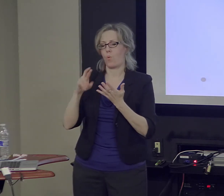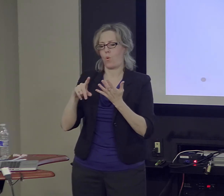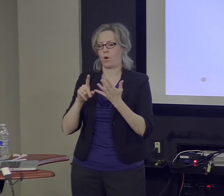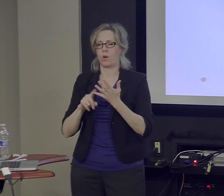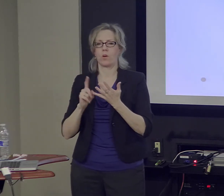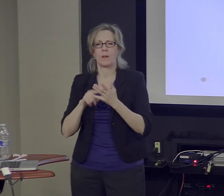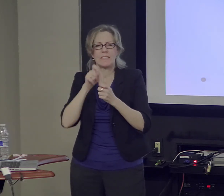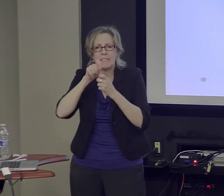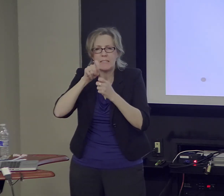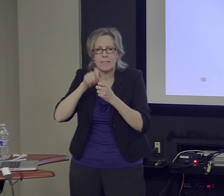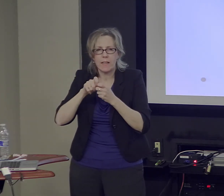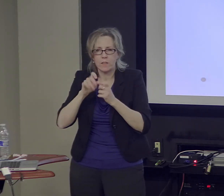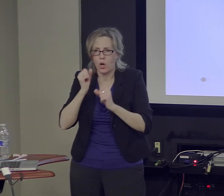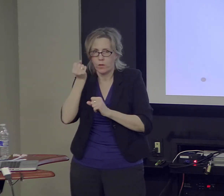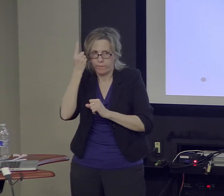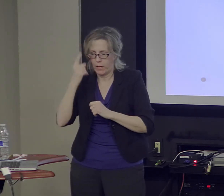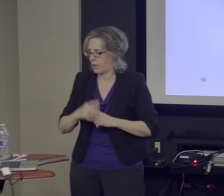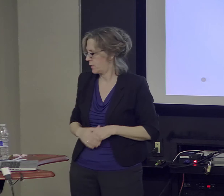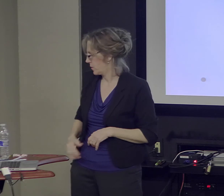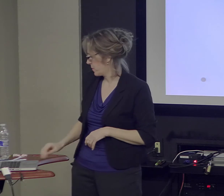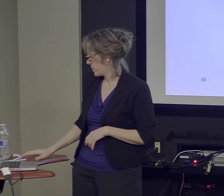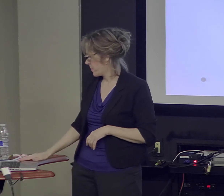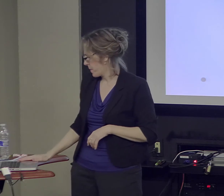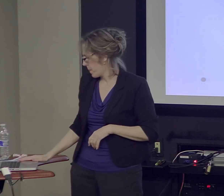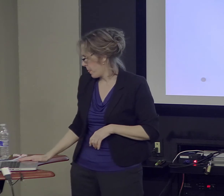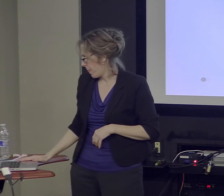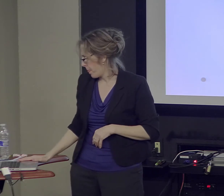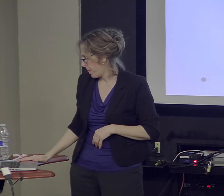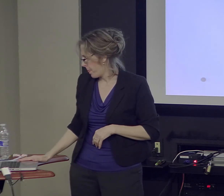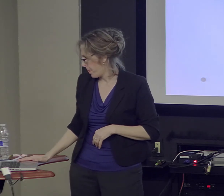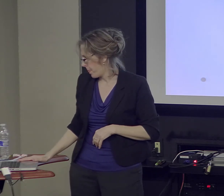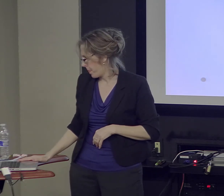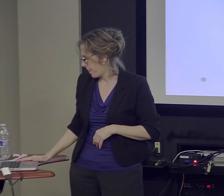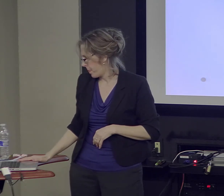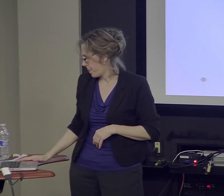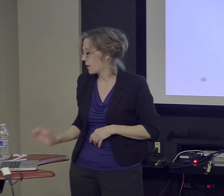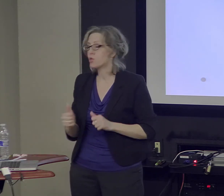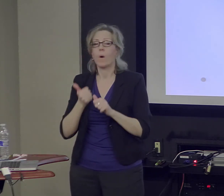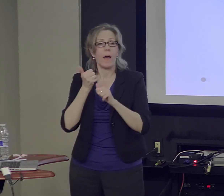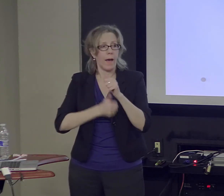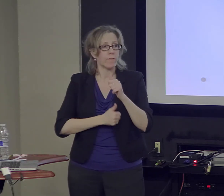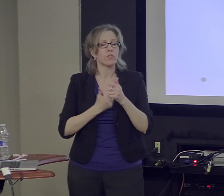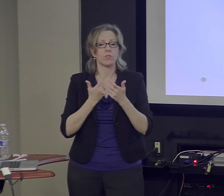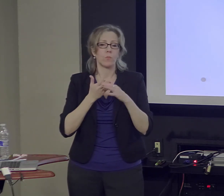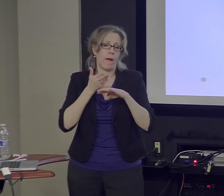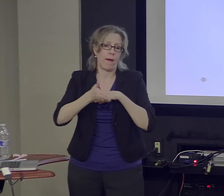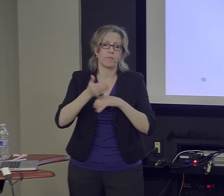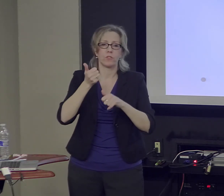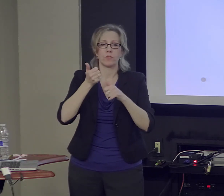and just to provide a little bit more information about the last two clips. One of them is more detail-oriented, and one is